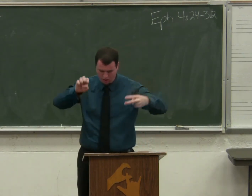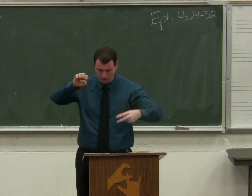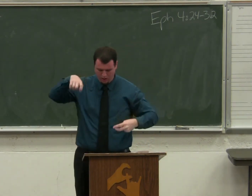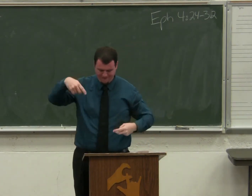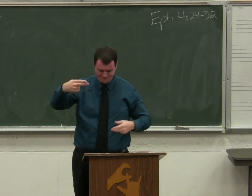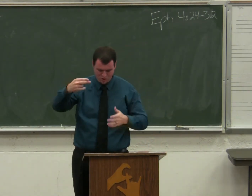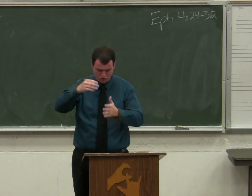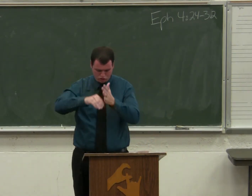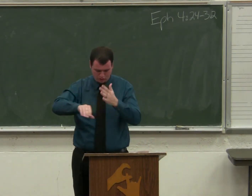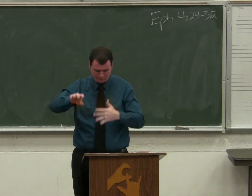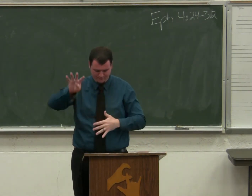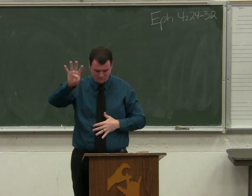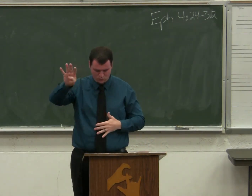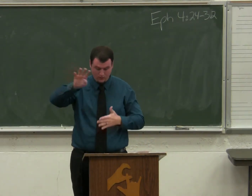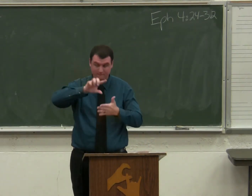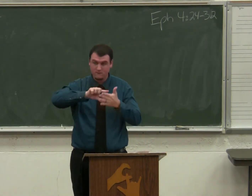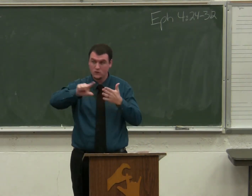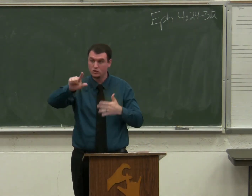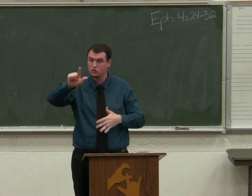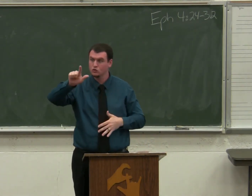Secondly, let's look at